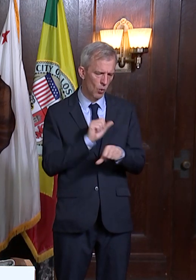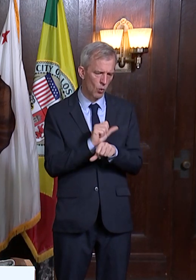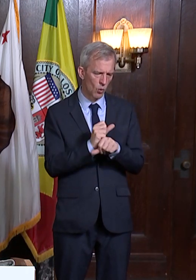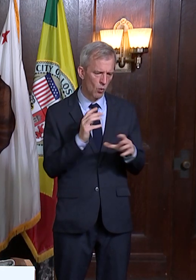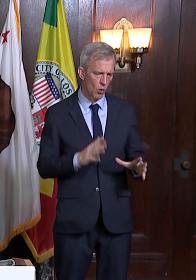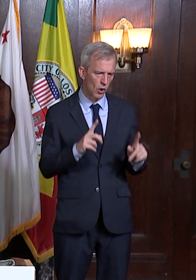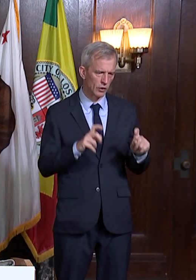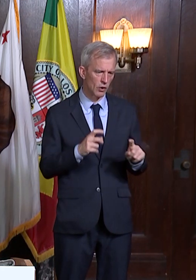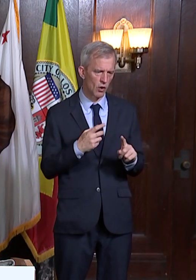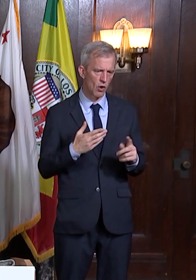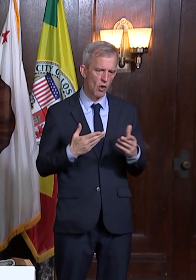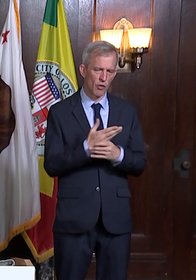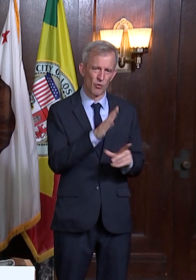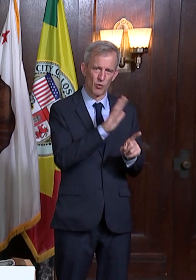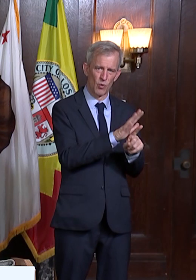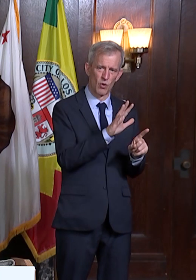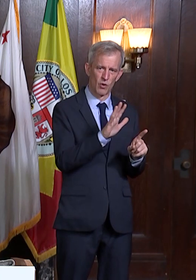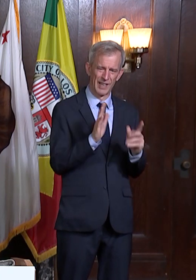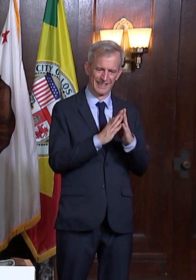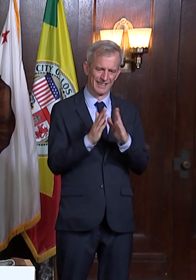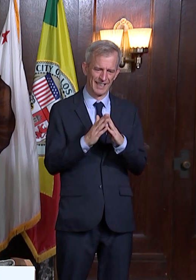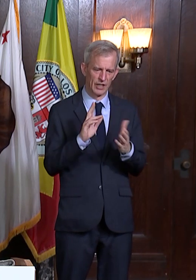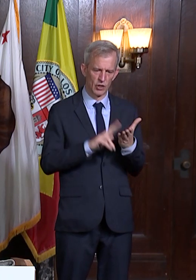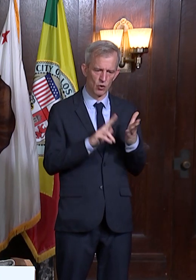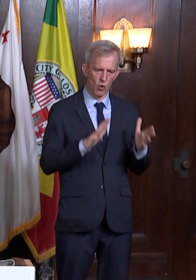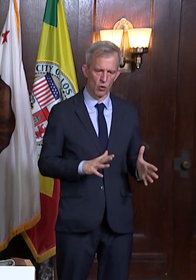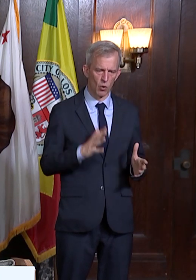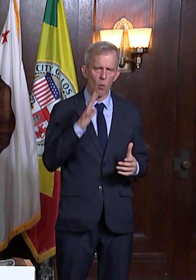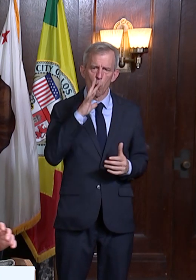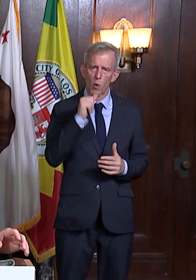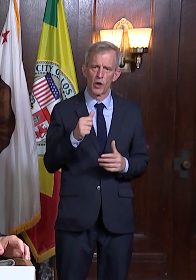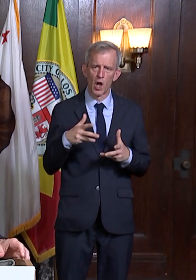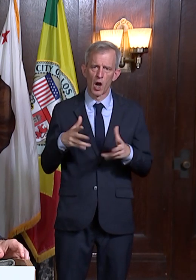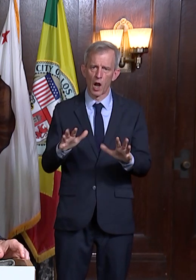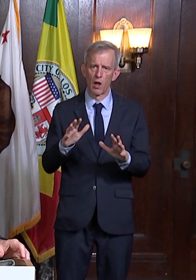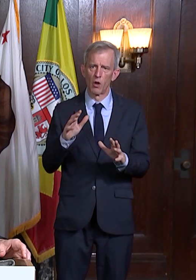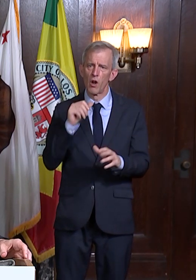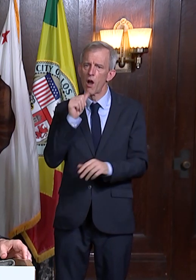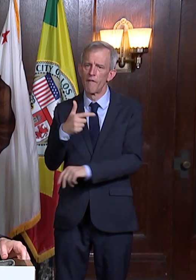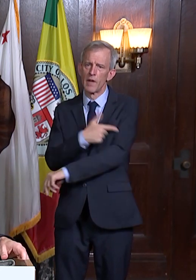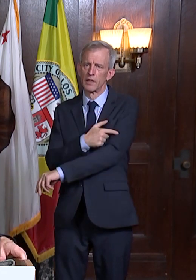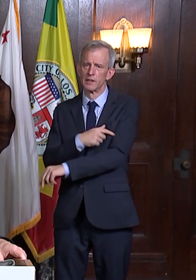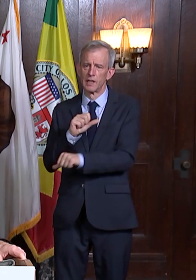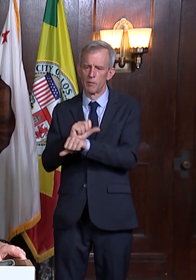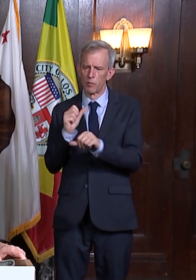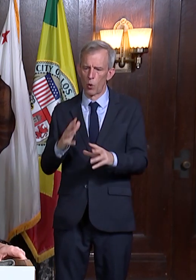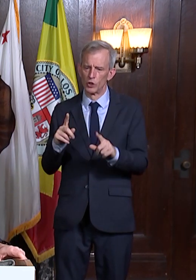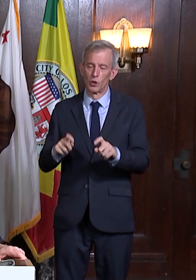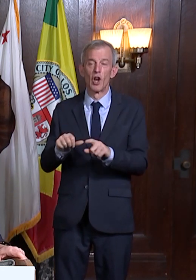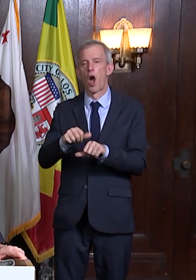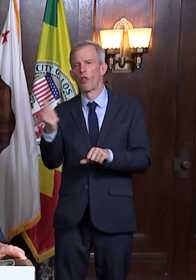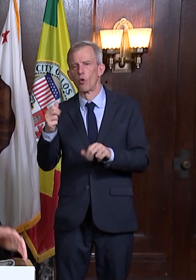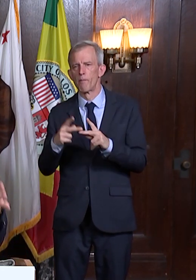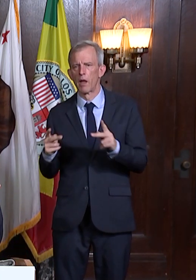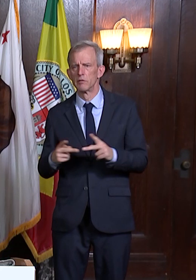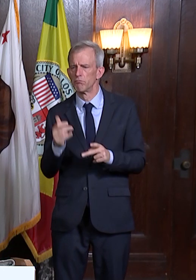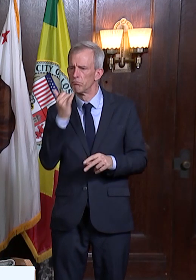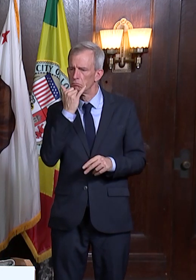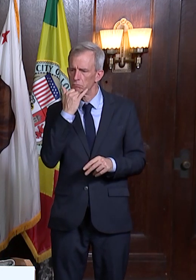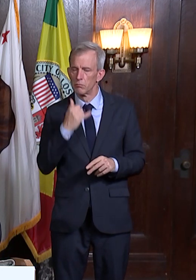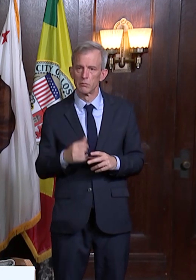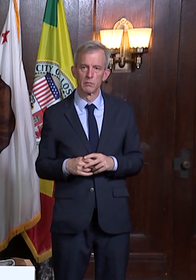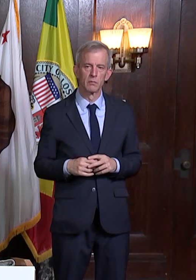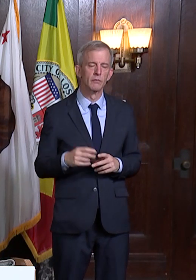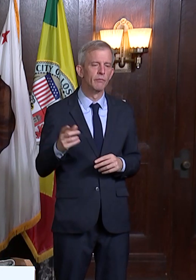own contractor rather than allowing unvaccinated employees to test at other sites? Right. We wanted to make sure that everybody was